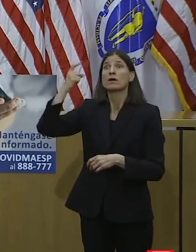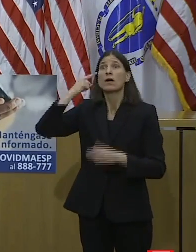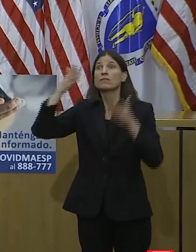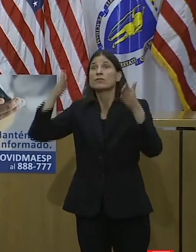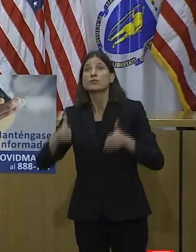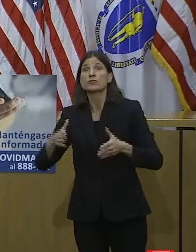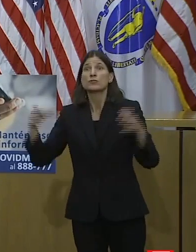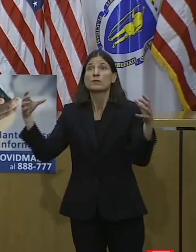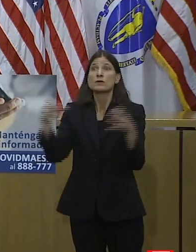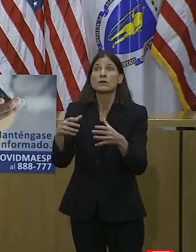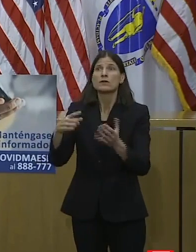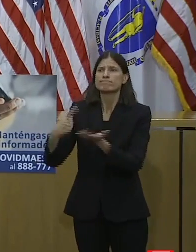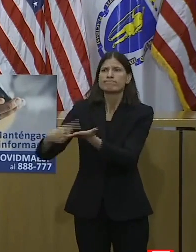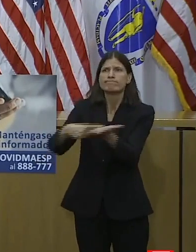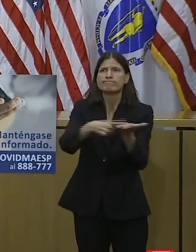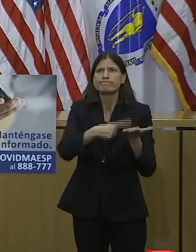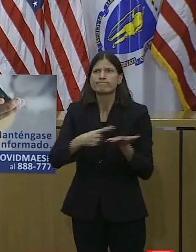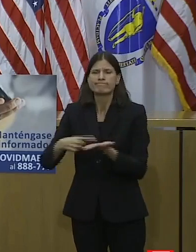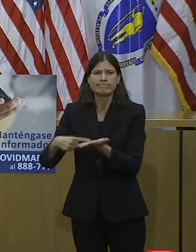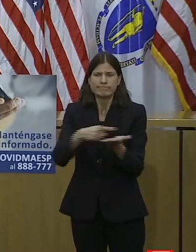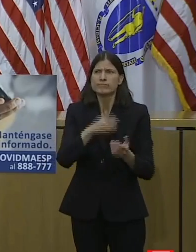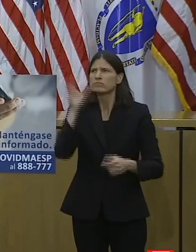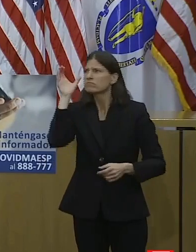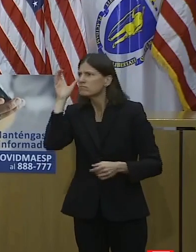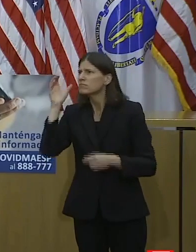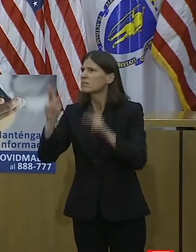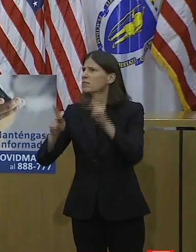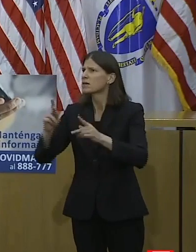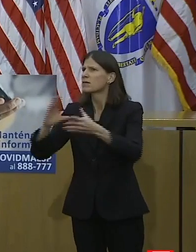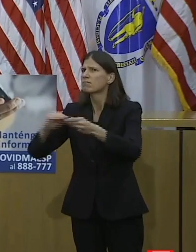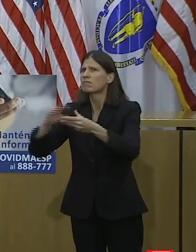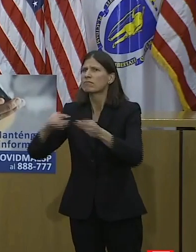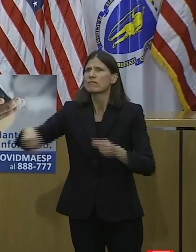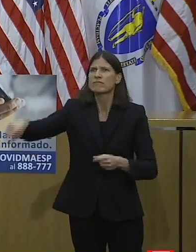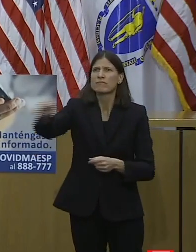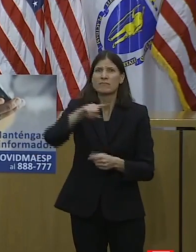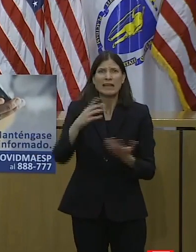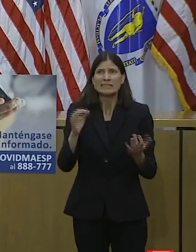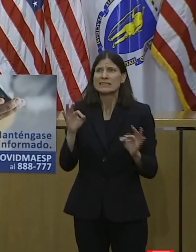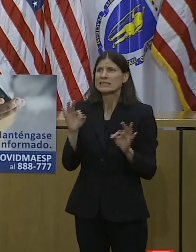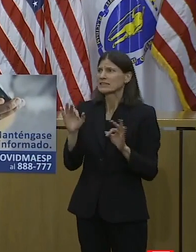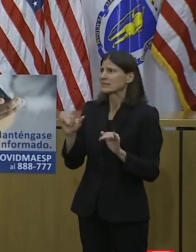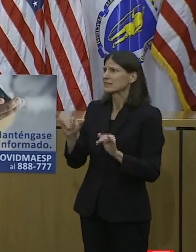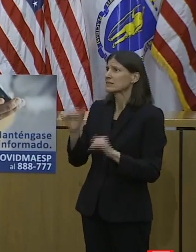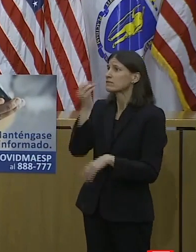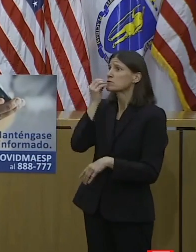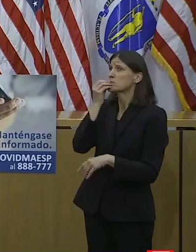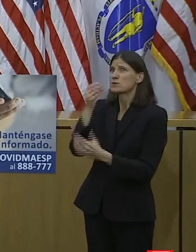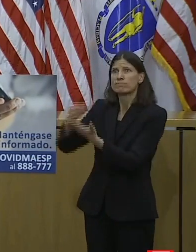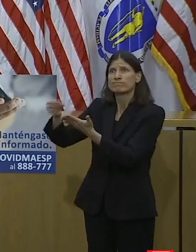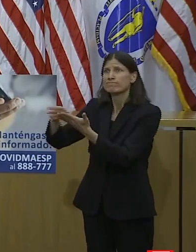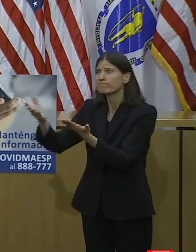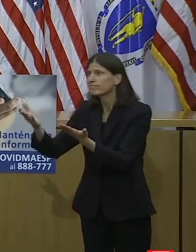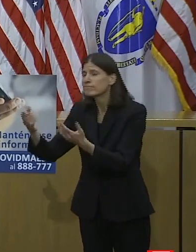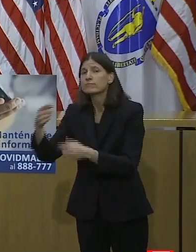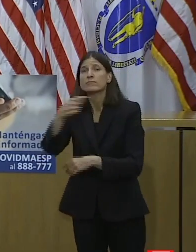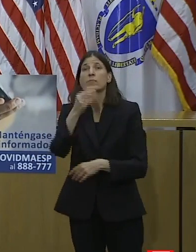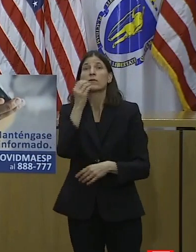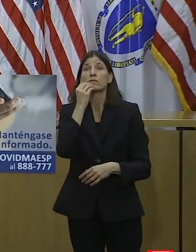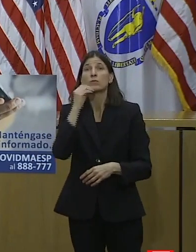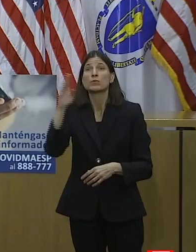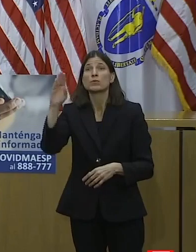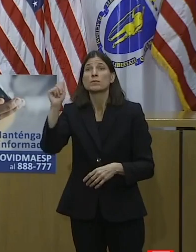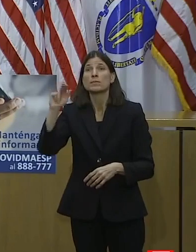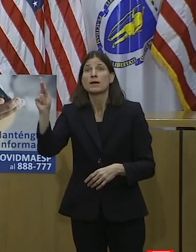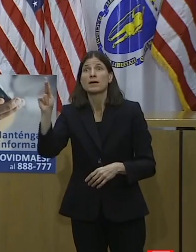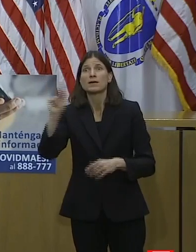is issues around access to food and food banks and the draw and demand on many of our